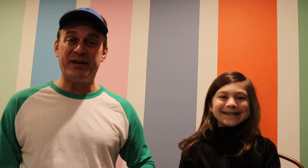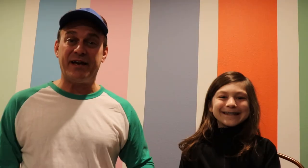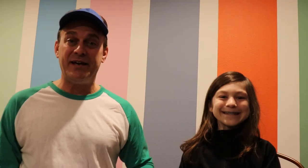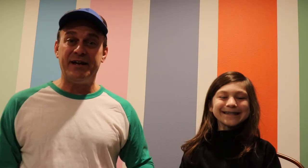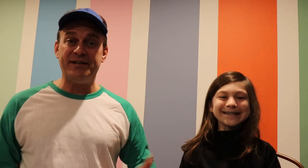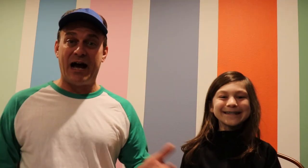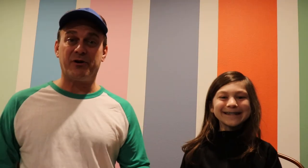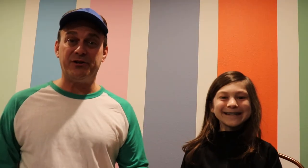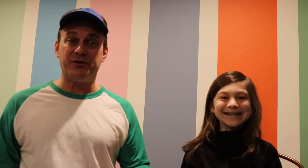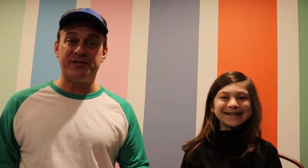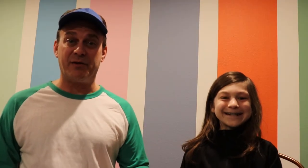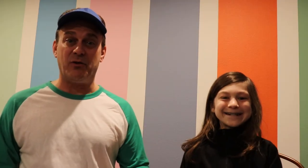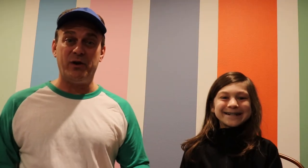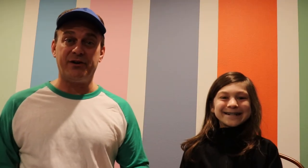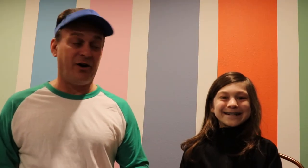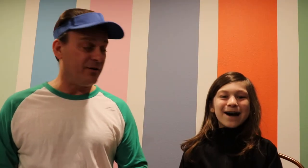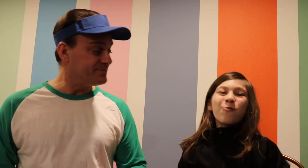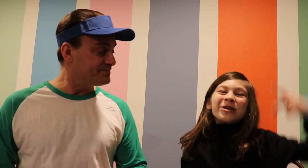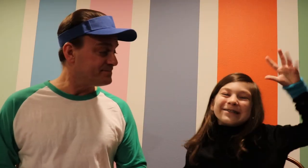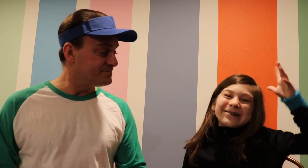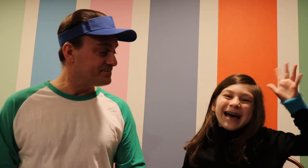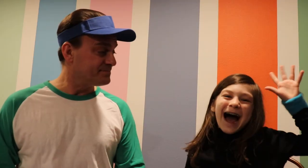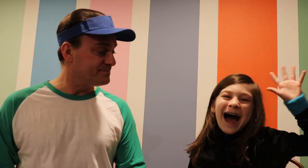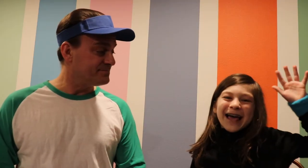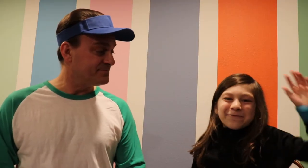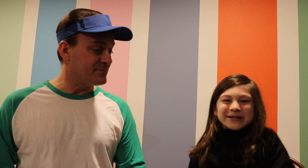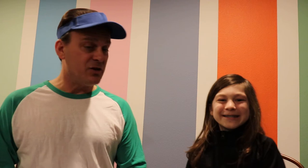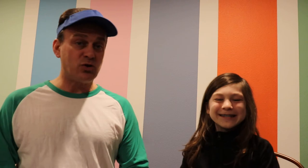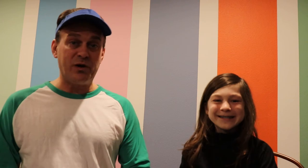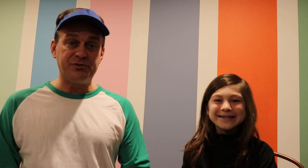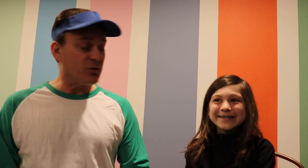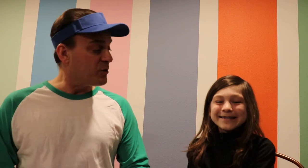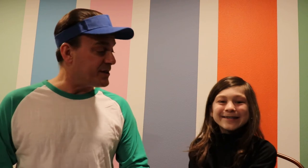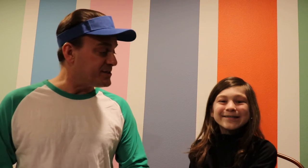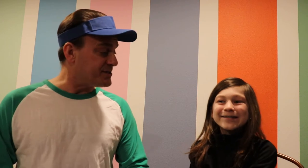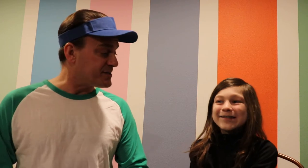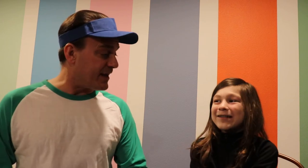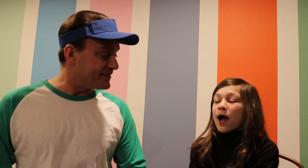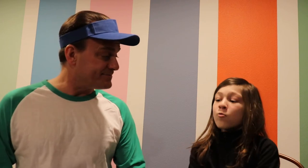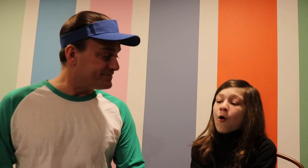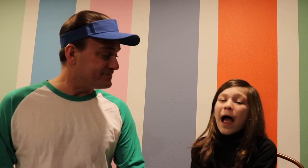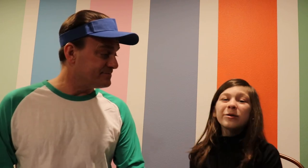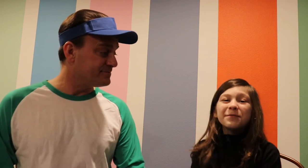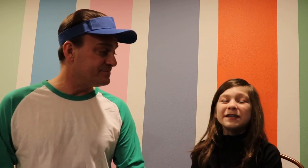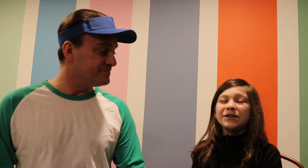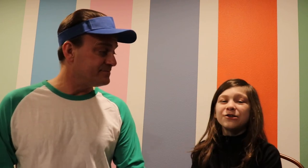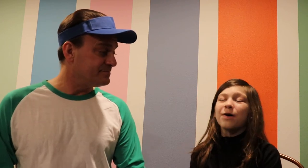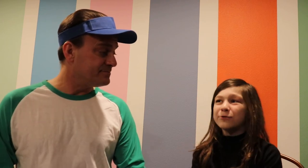Okay, now we're going to do a segment we call... Winter Time! So Winter, what are you going to teach us today? Well, I'm going to be teaching you how to